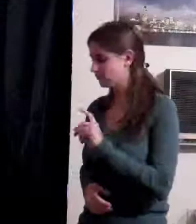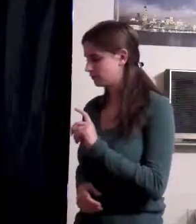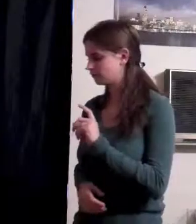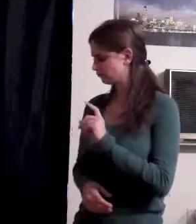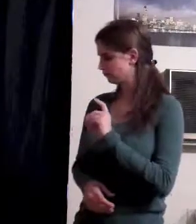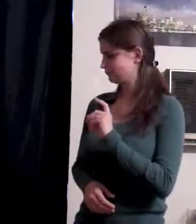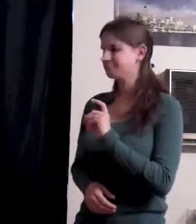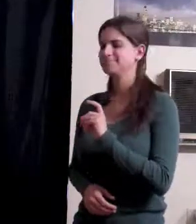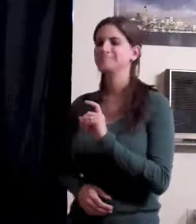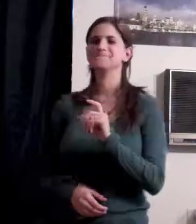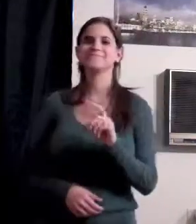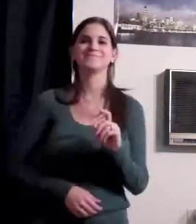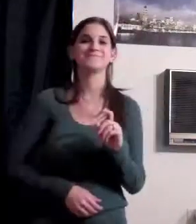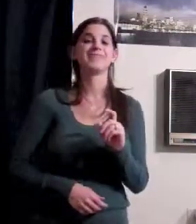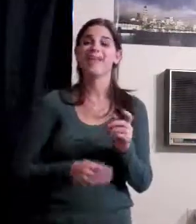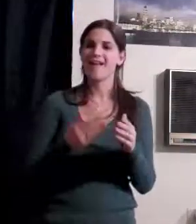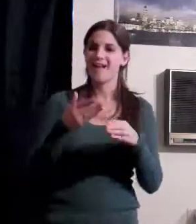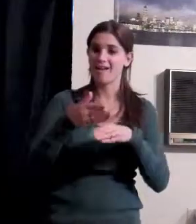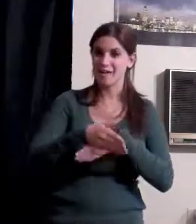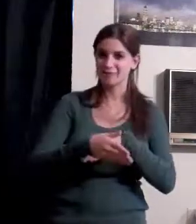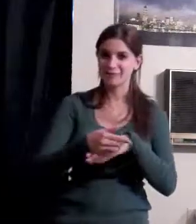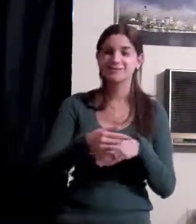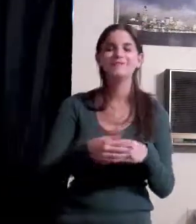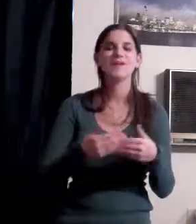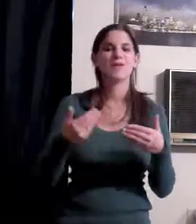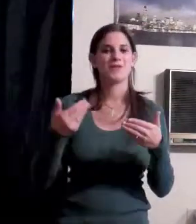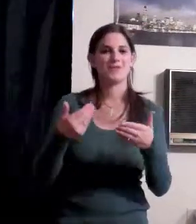away, and a big fat prescription for Percocet. Yeah.